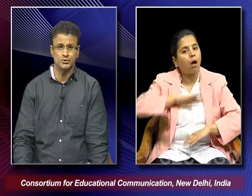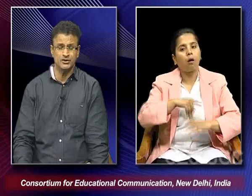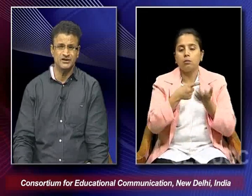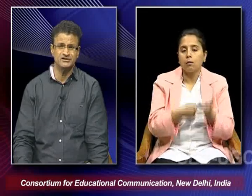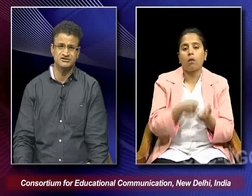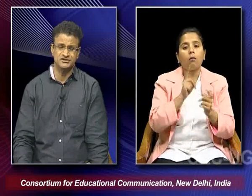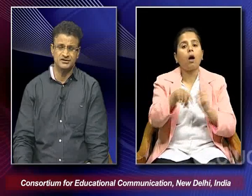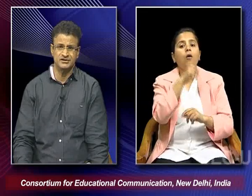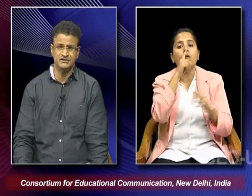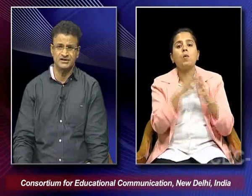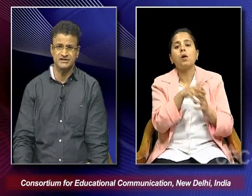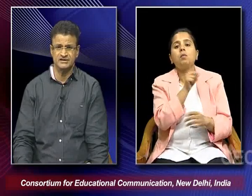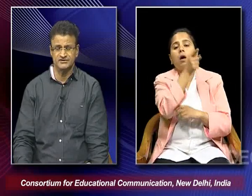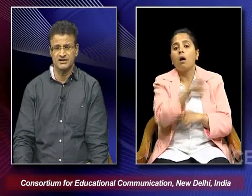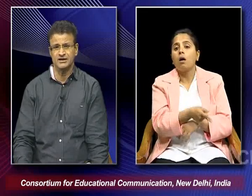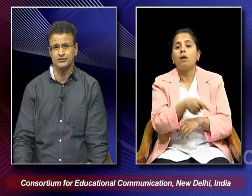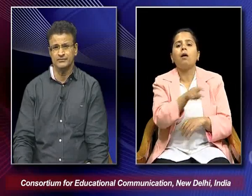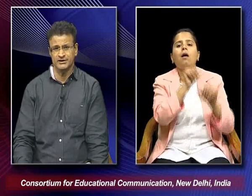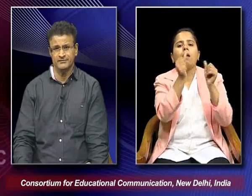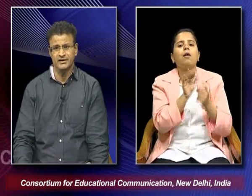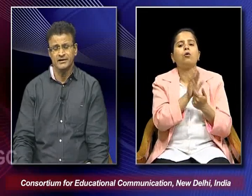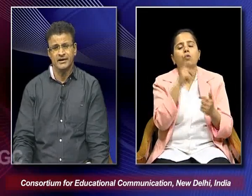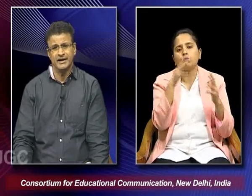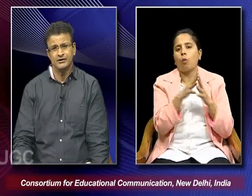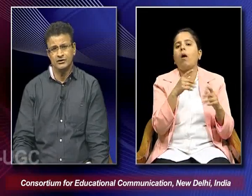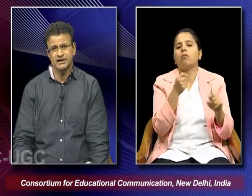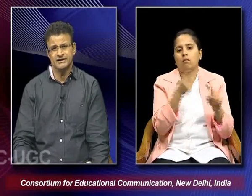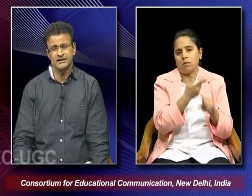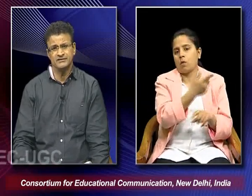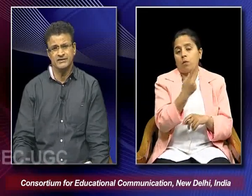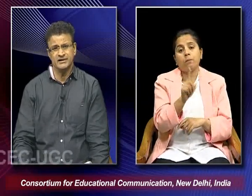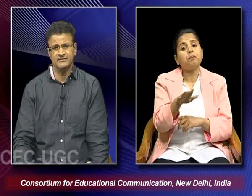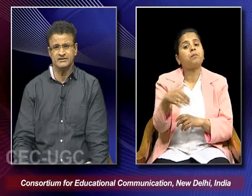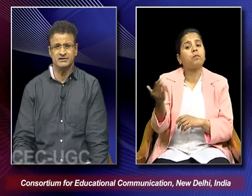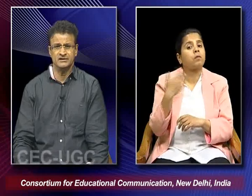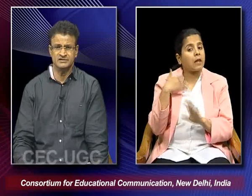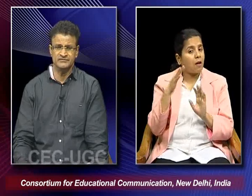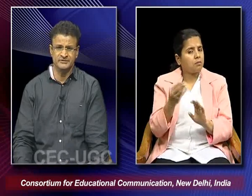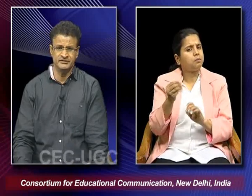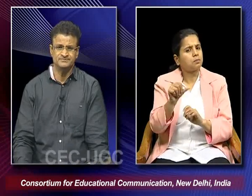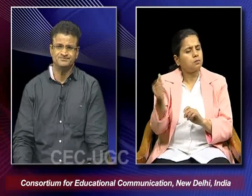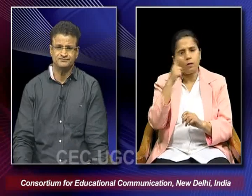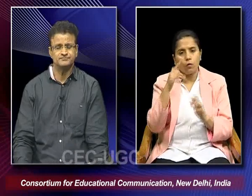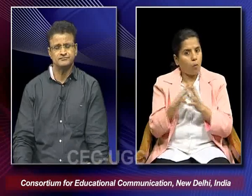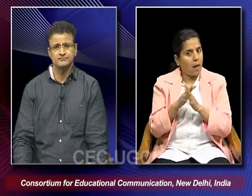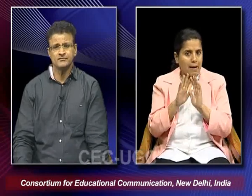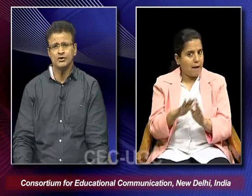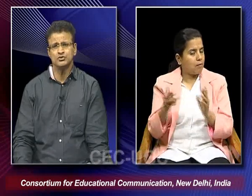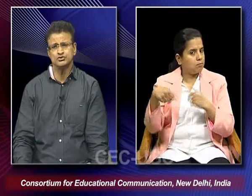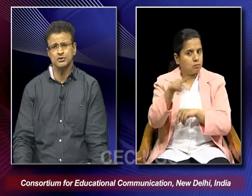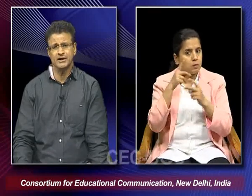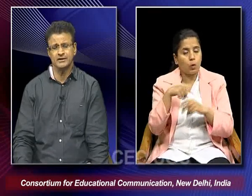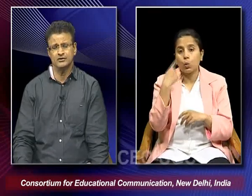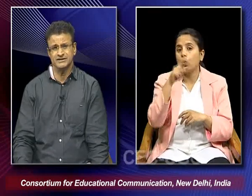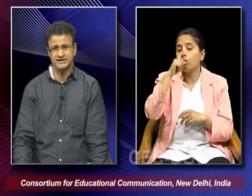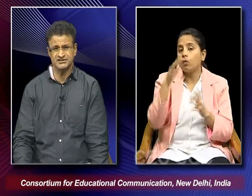or portrayals, they are there with regard to women. And on the other hand, we have other women, those